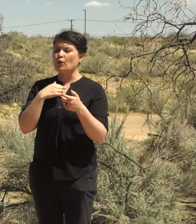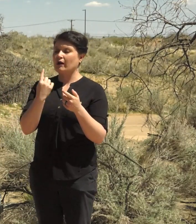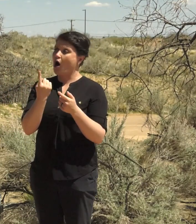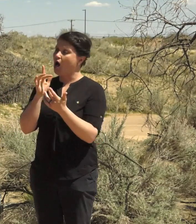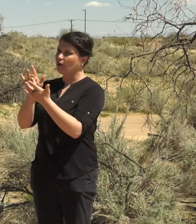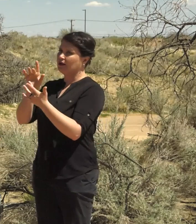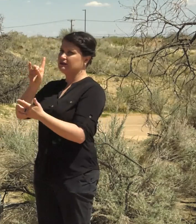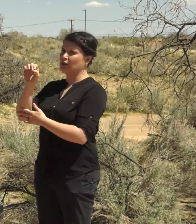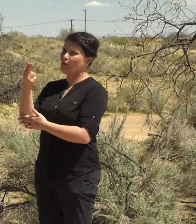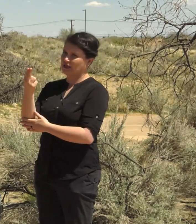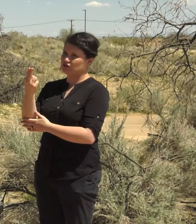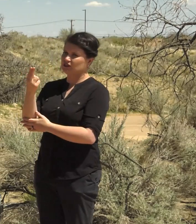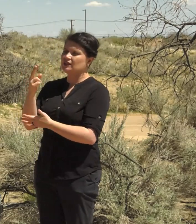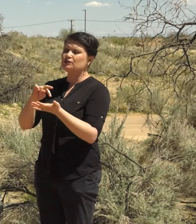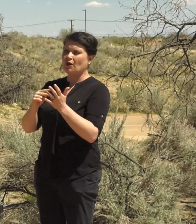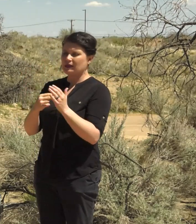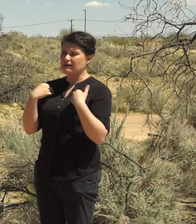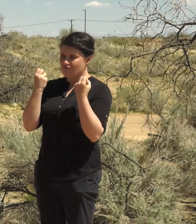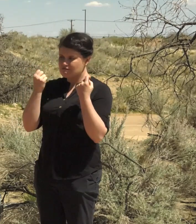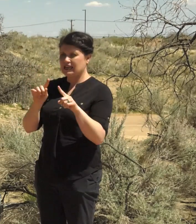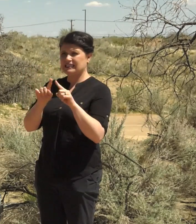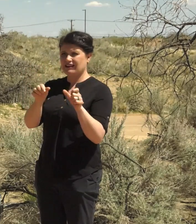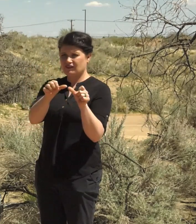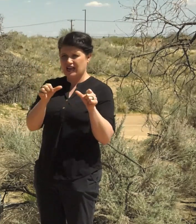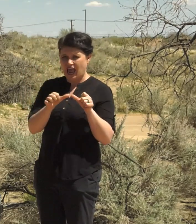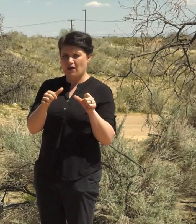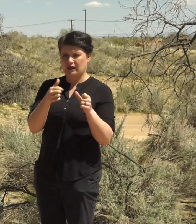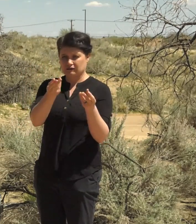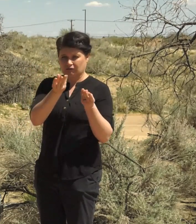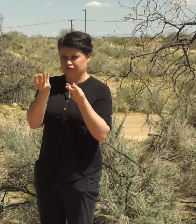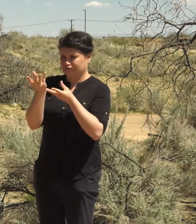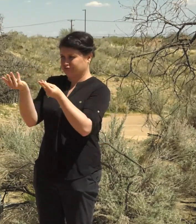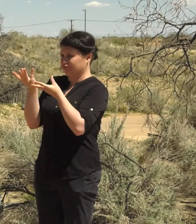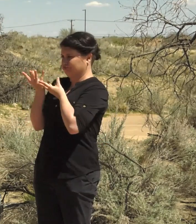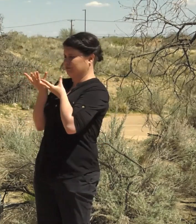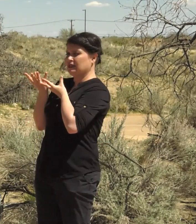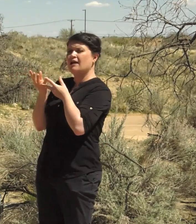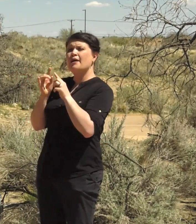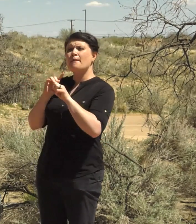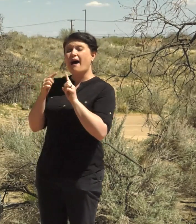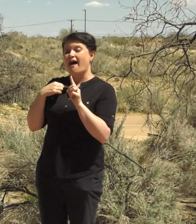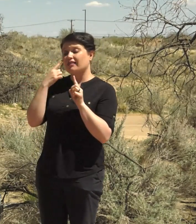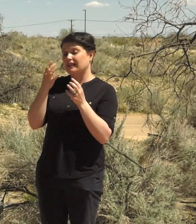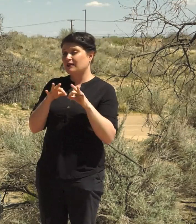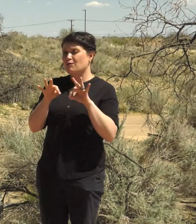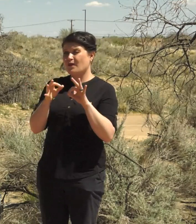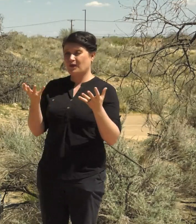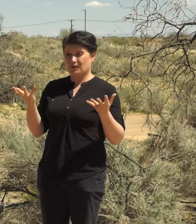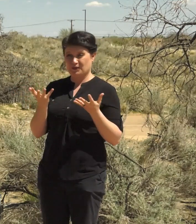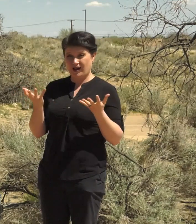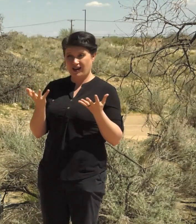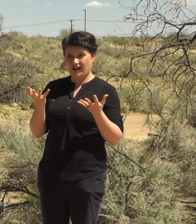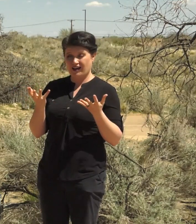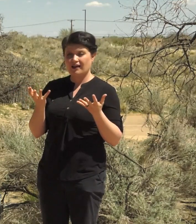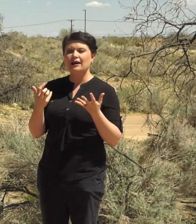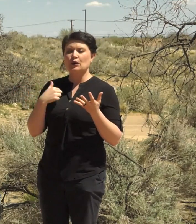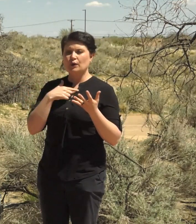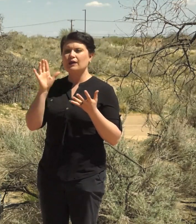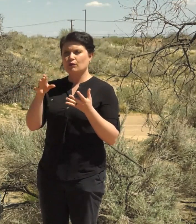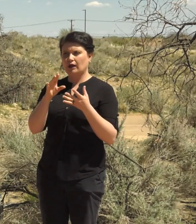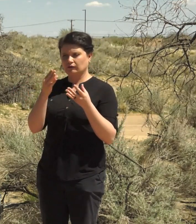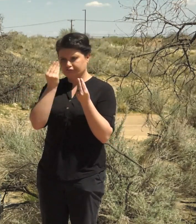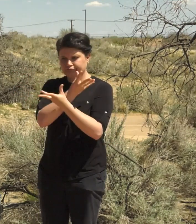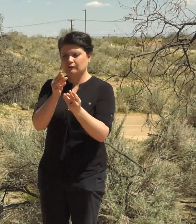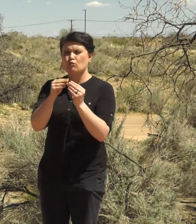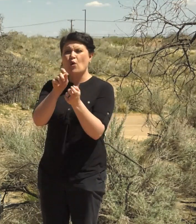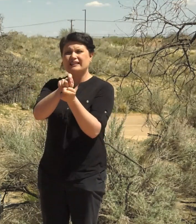DOH. So there's a number of areas where we receive information from. But I think the important thing here is that we're going to be releasing more